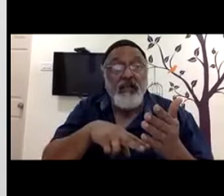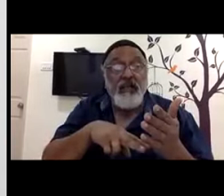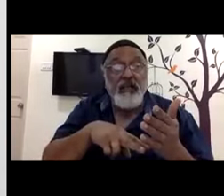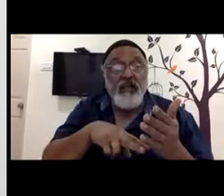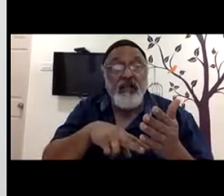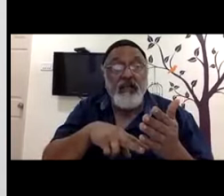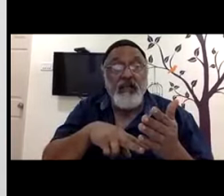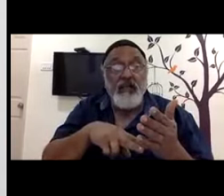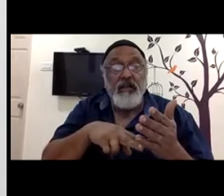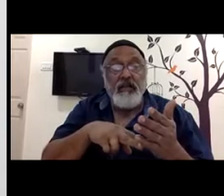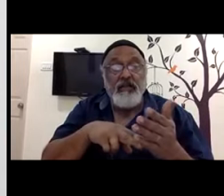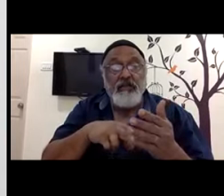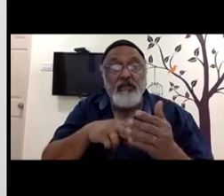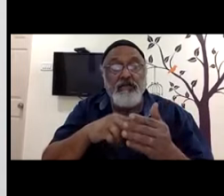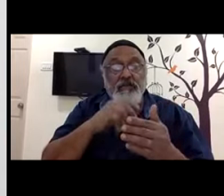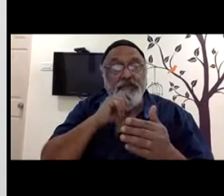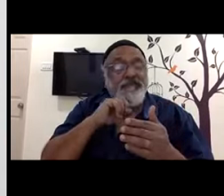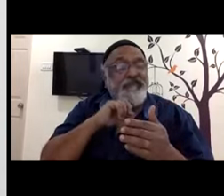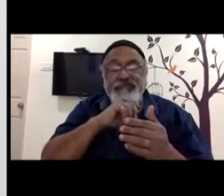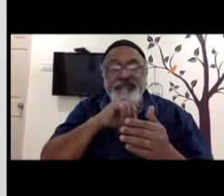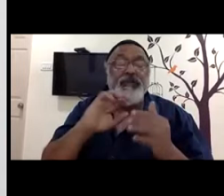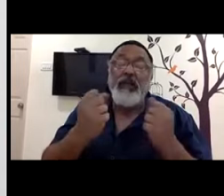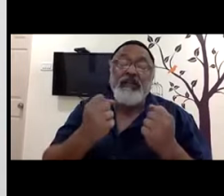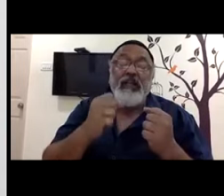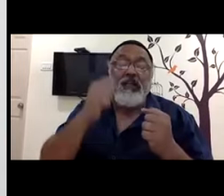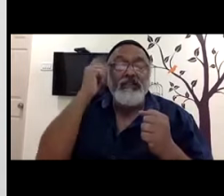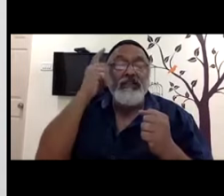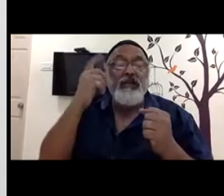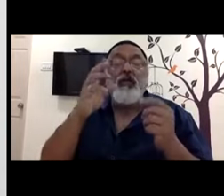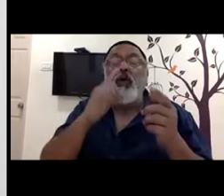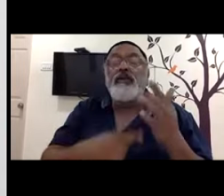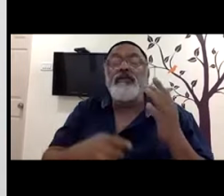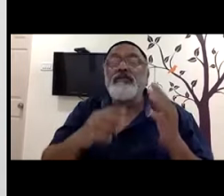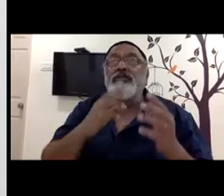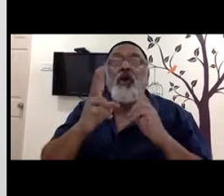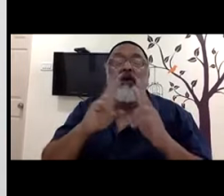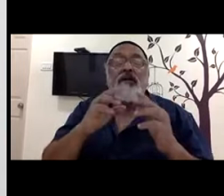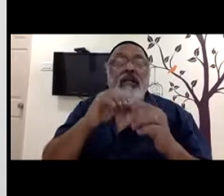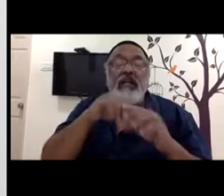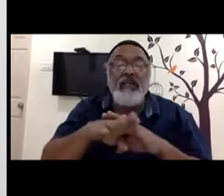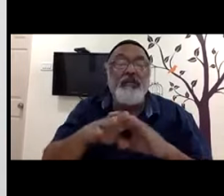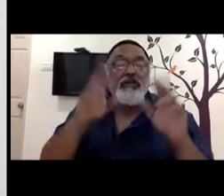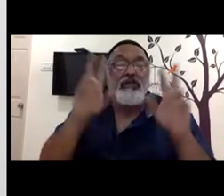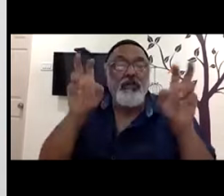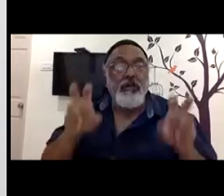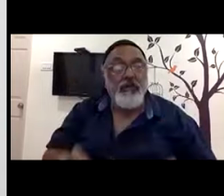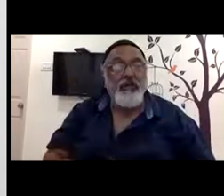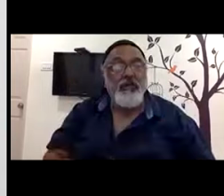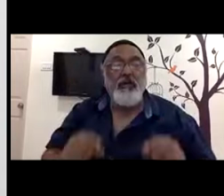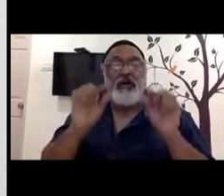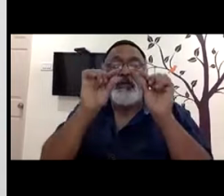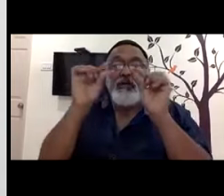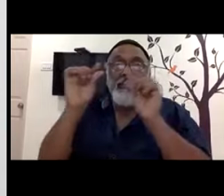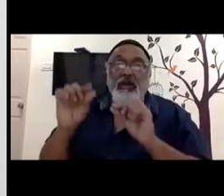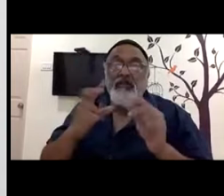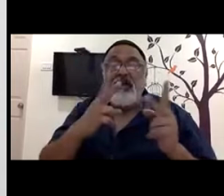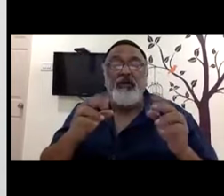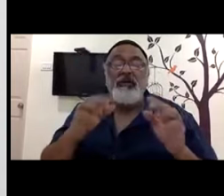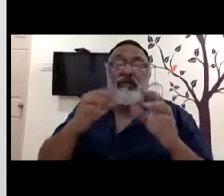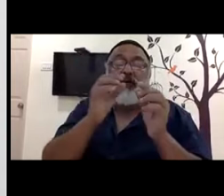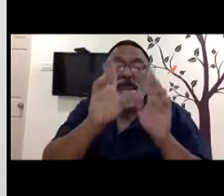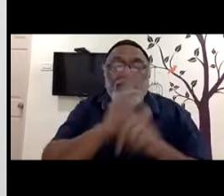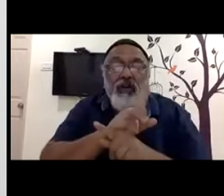what is being talked about. So a hypothesis, this again, depending on what kind of research you're engaging in, is